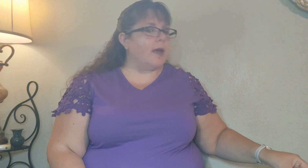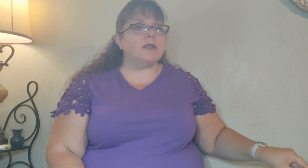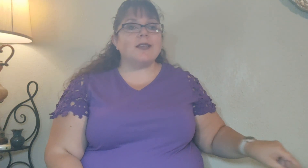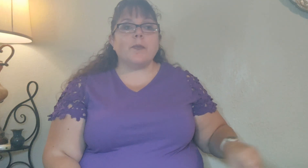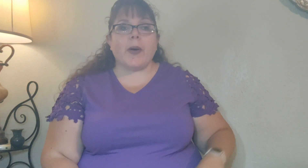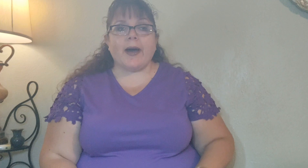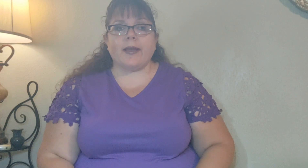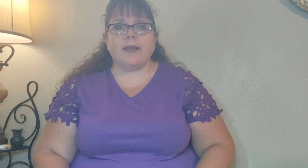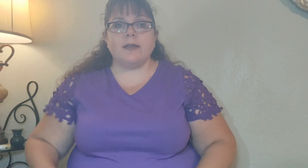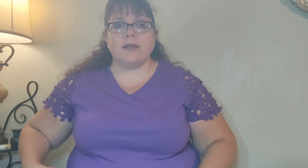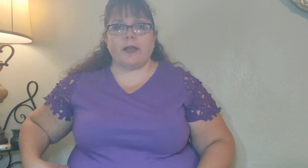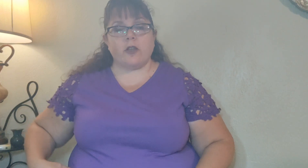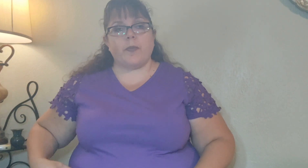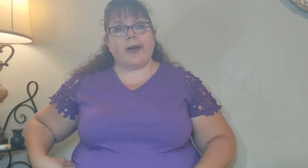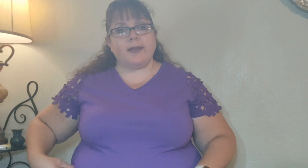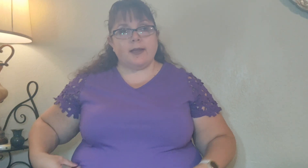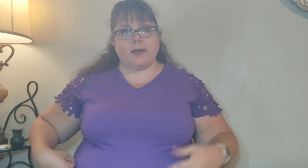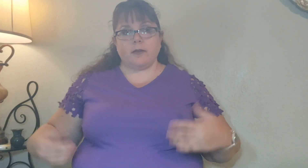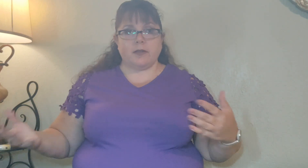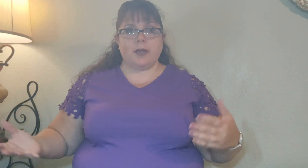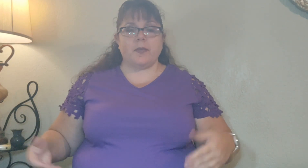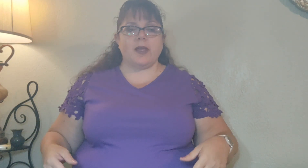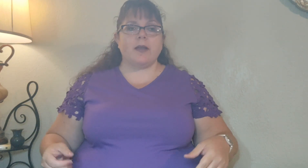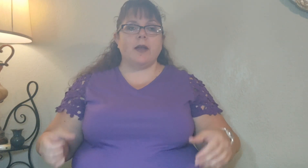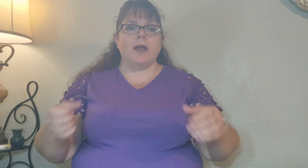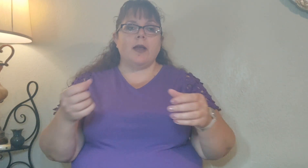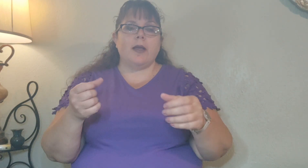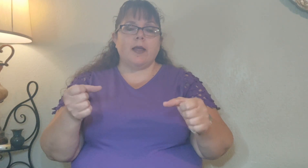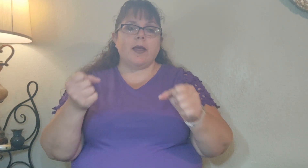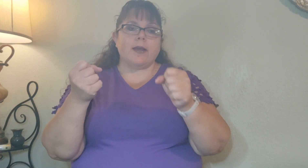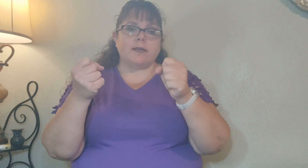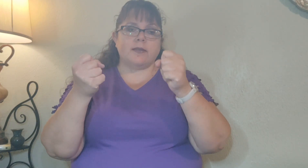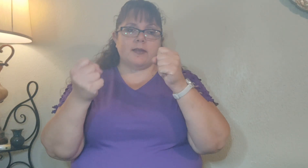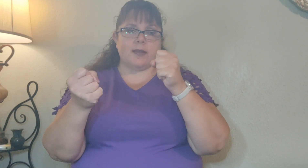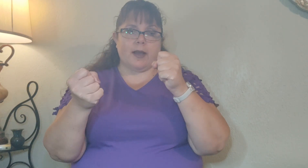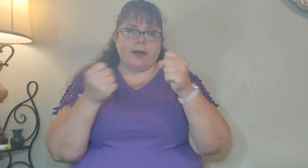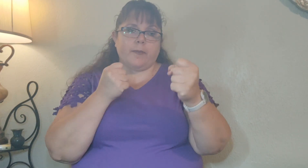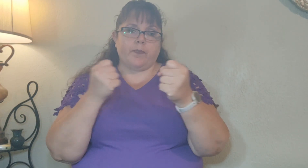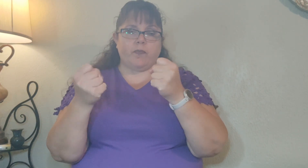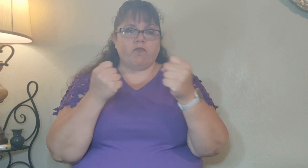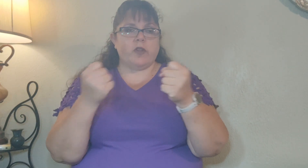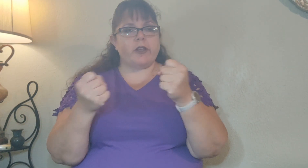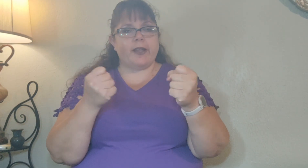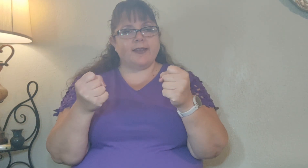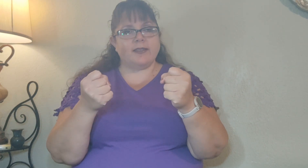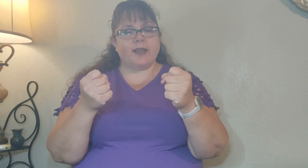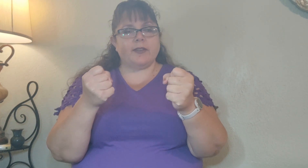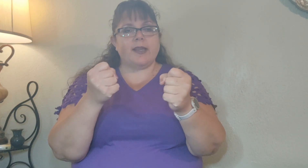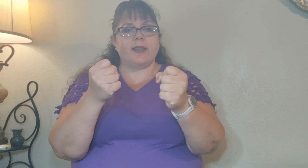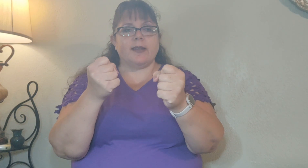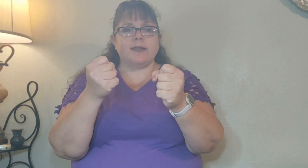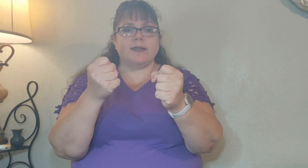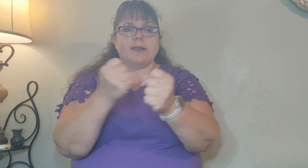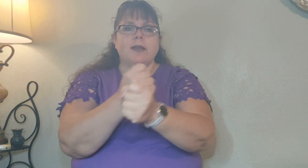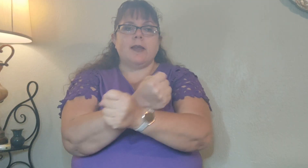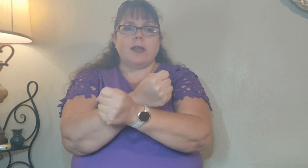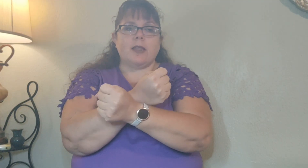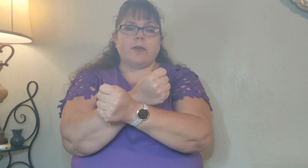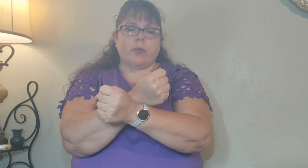And to bind, like you're binding something, it's take your hands together like this and then bring